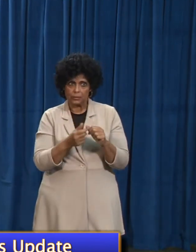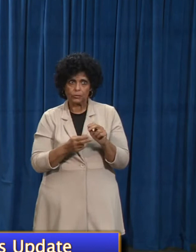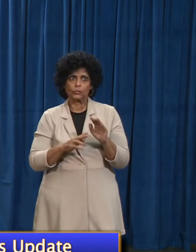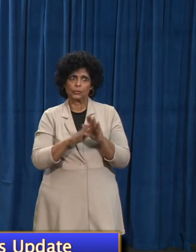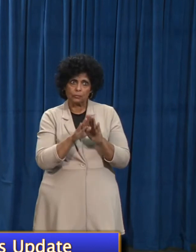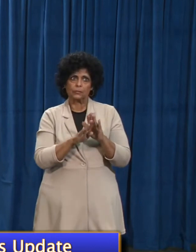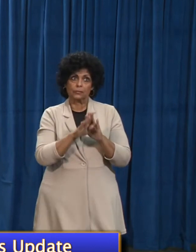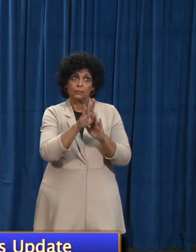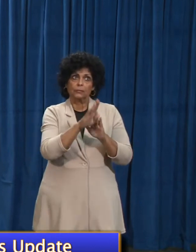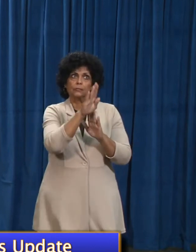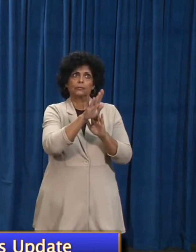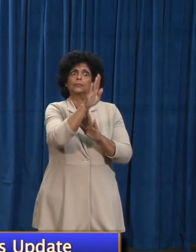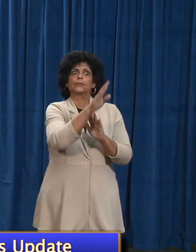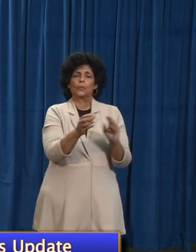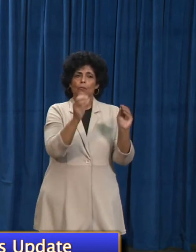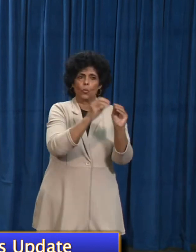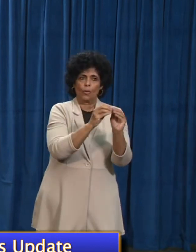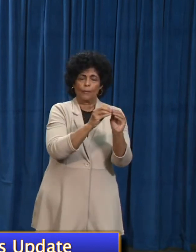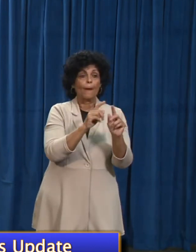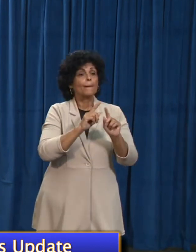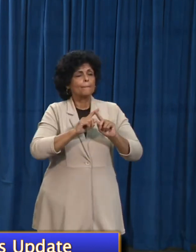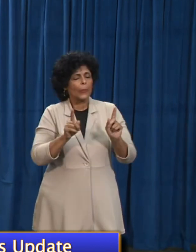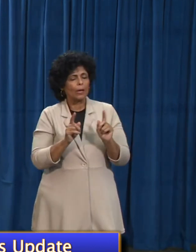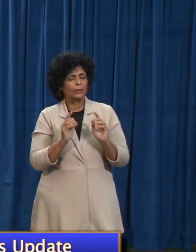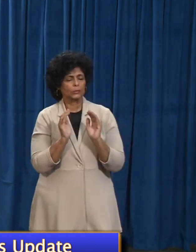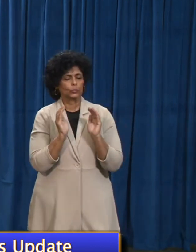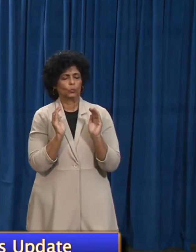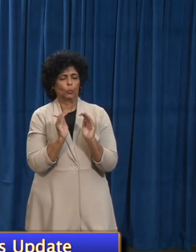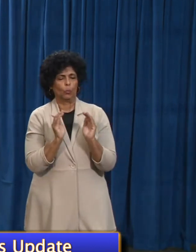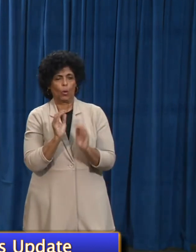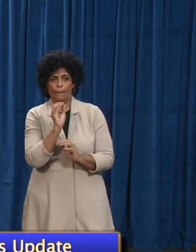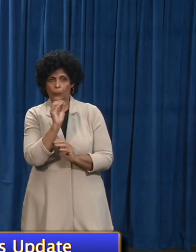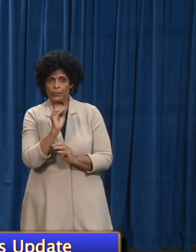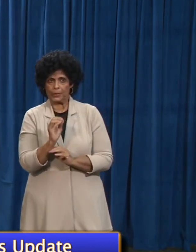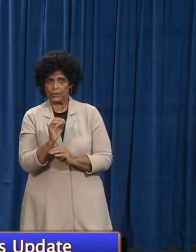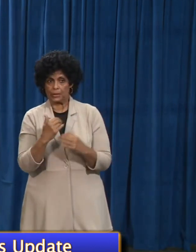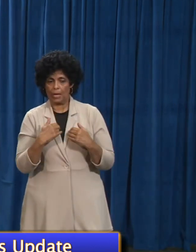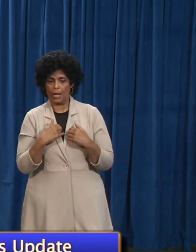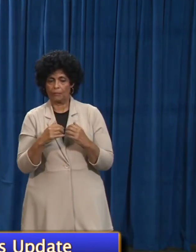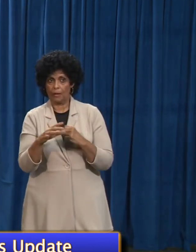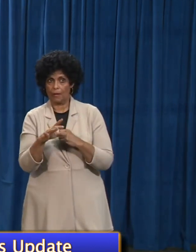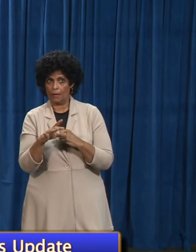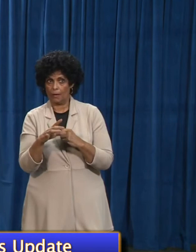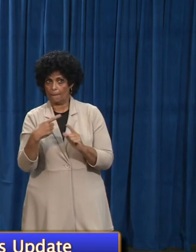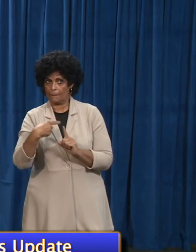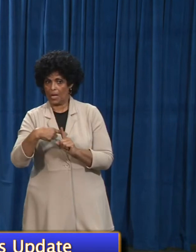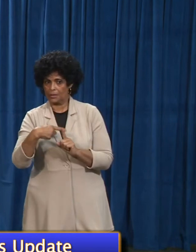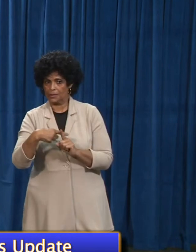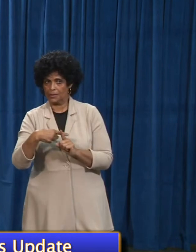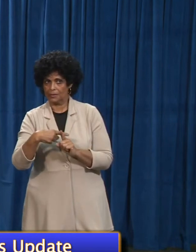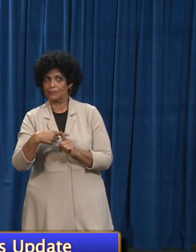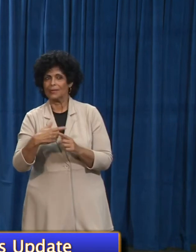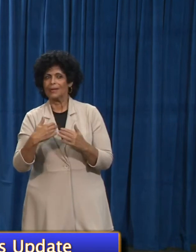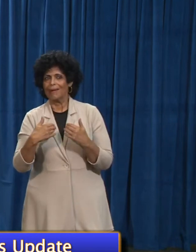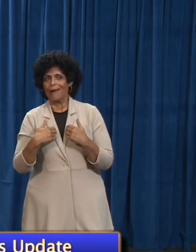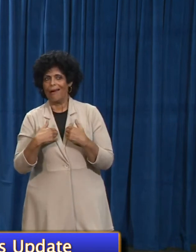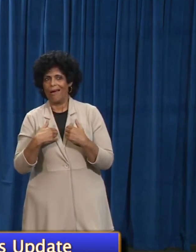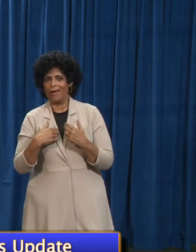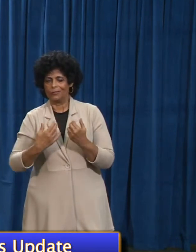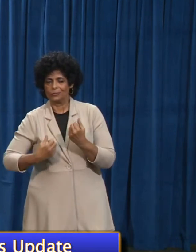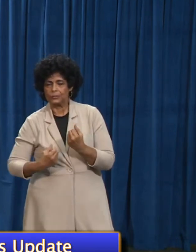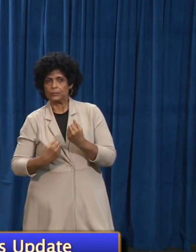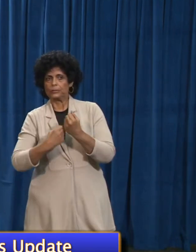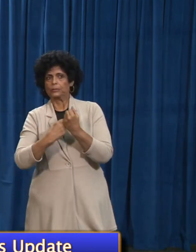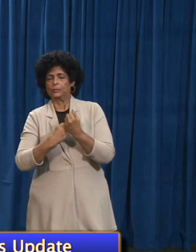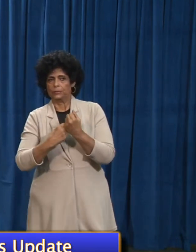encouraging is that a very small percentage of those testing positive have received their booster shot, which tells us